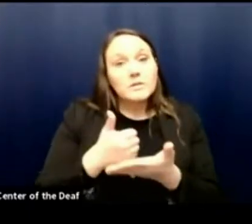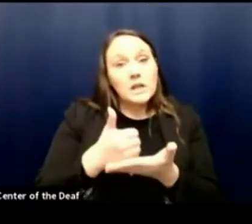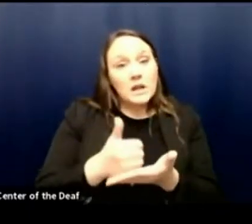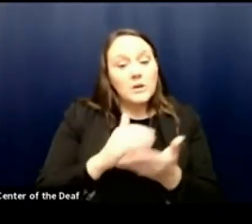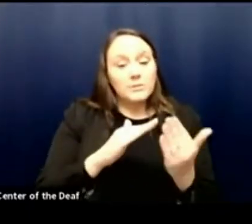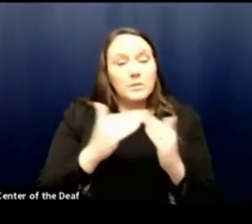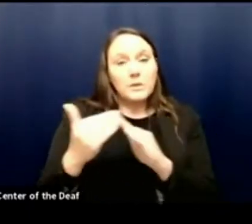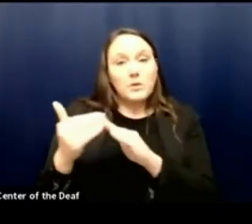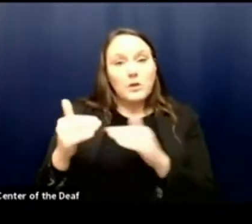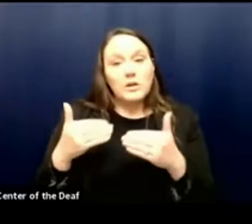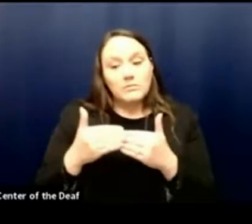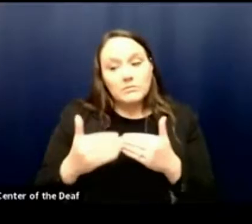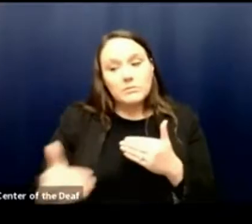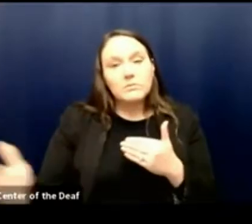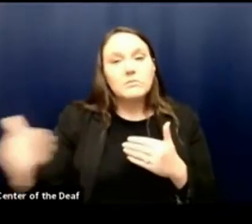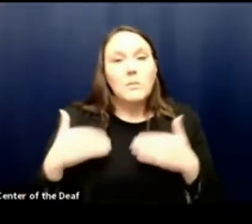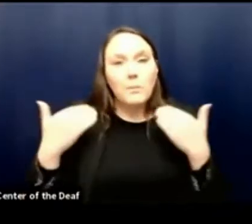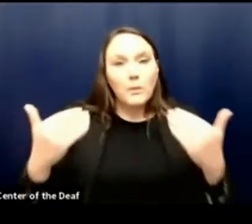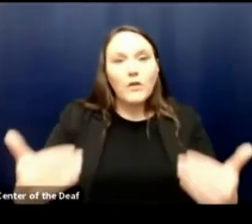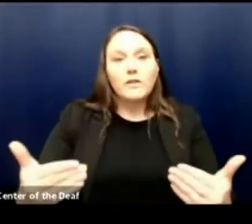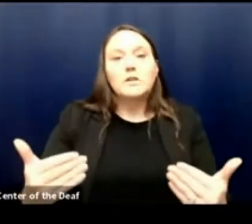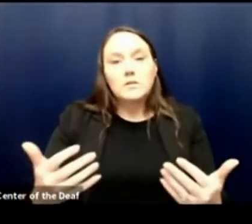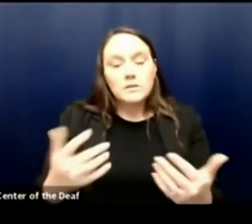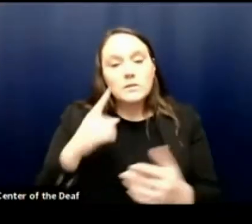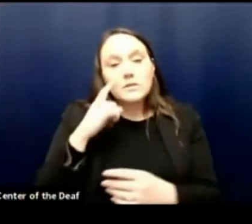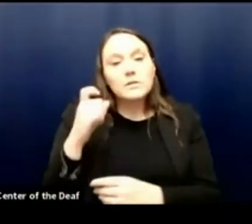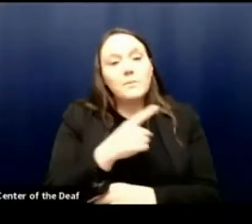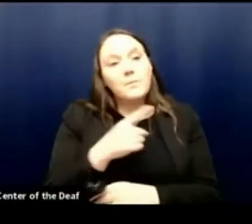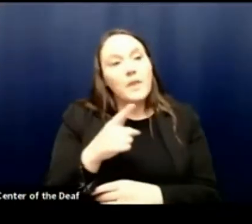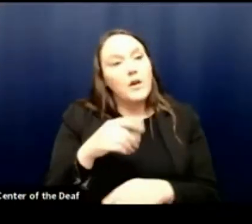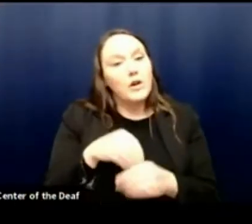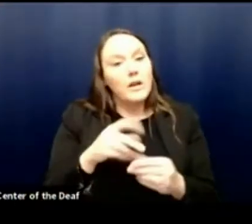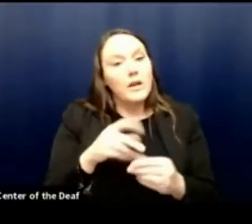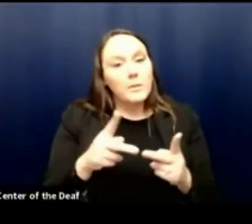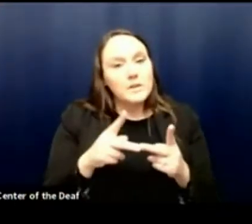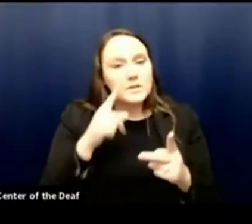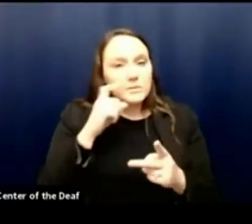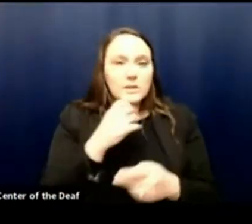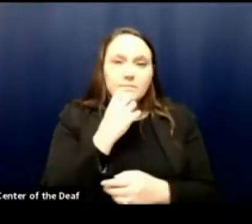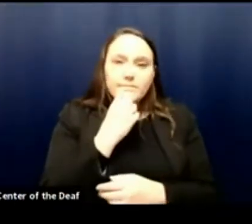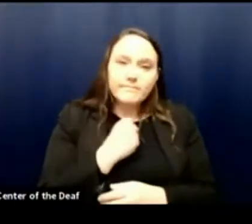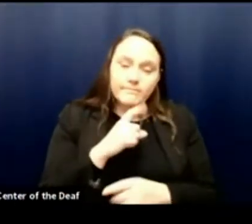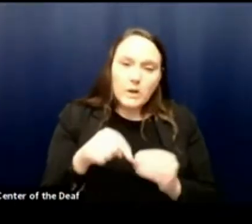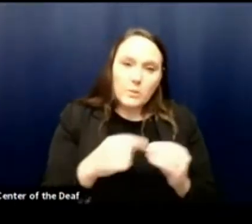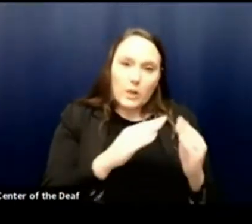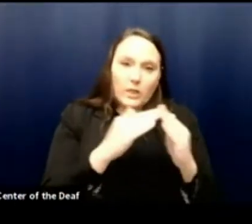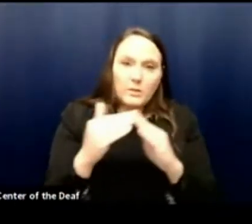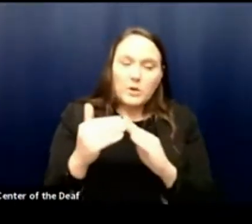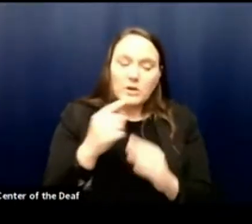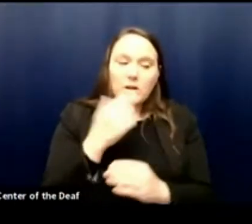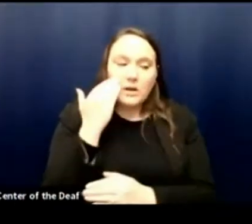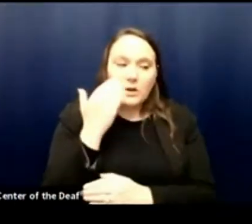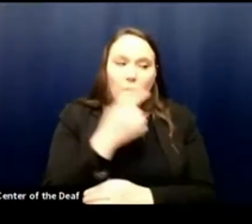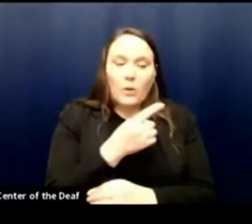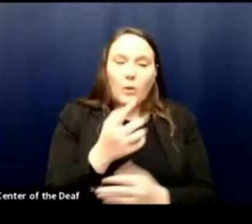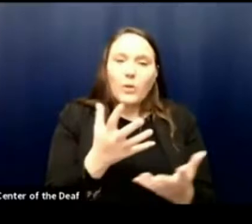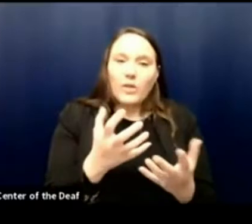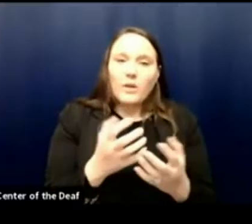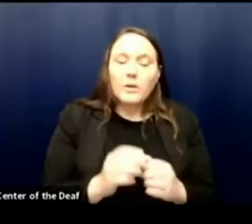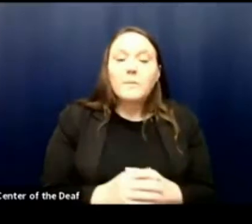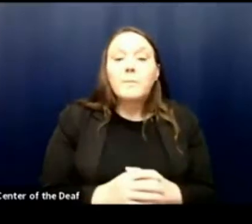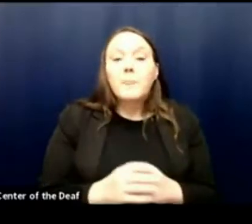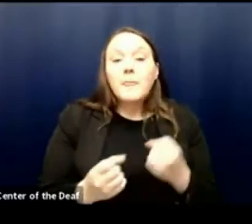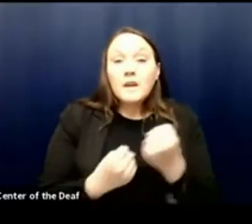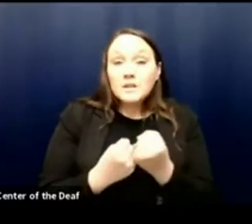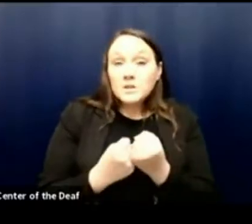move forward, because they're all in the positions they're in because they care about our community. And so I know they would like to do that. You know, to support us,